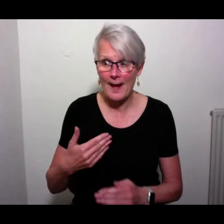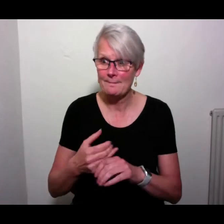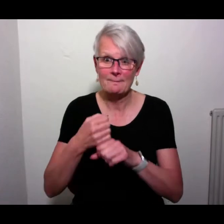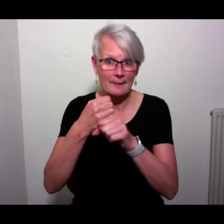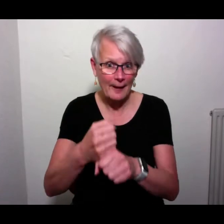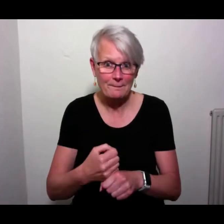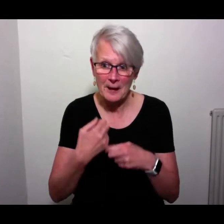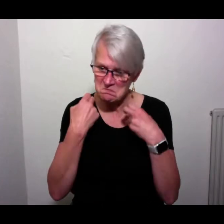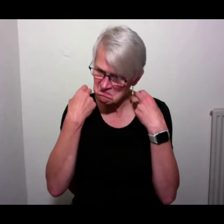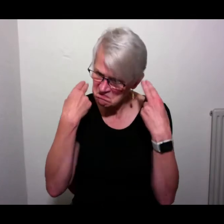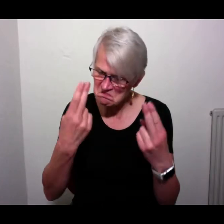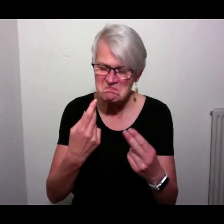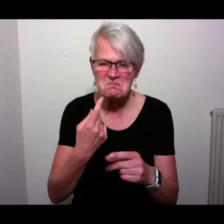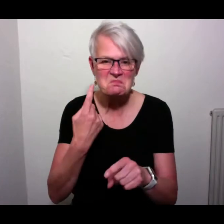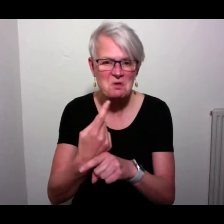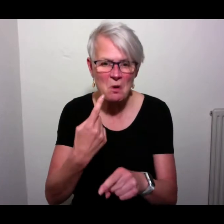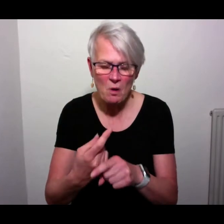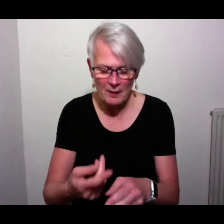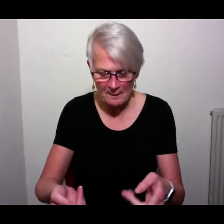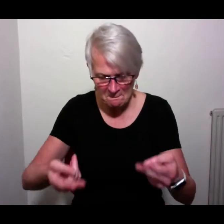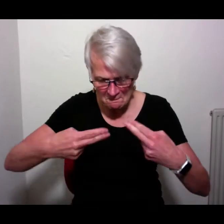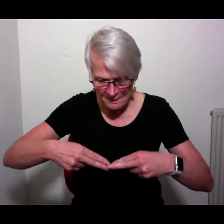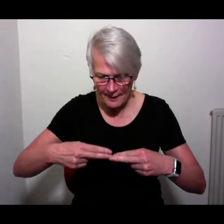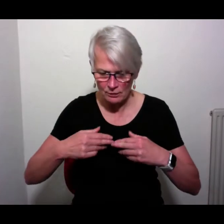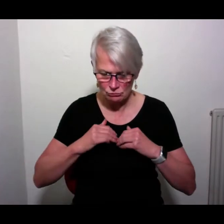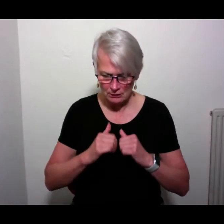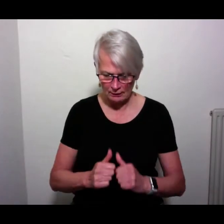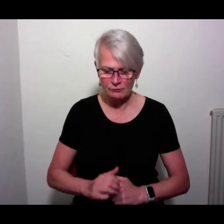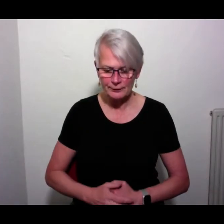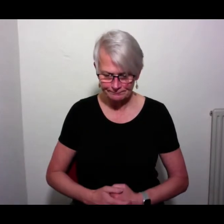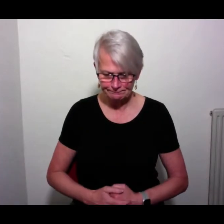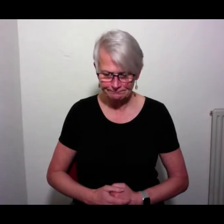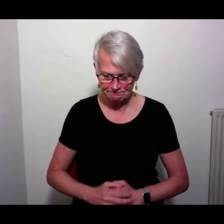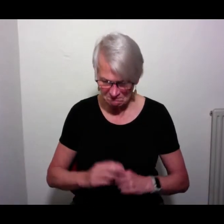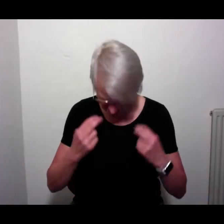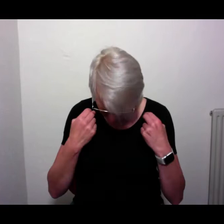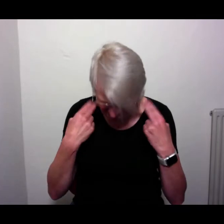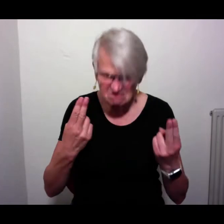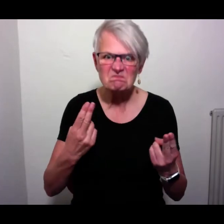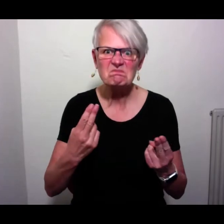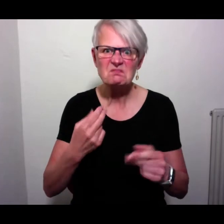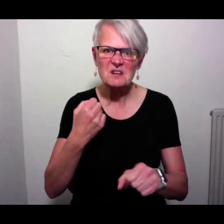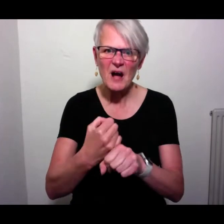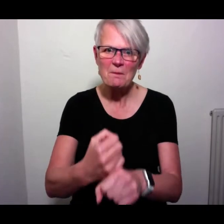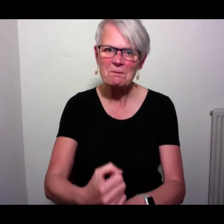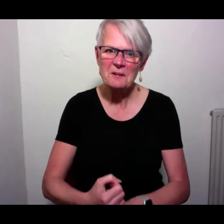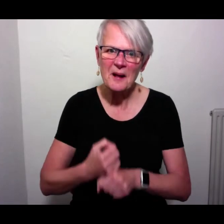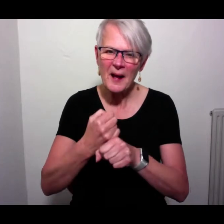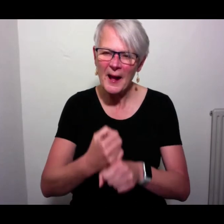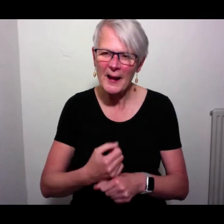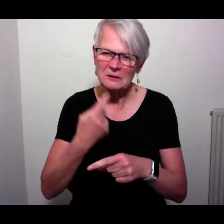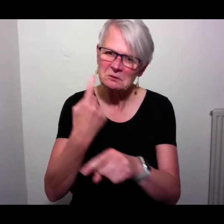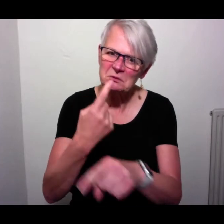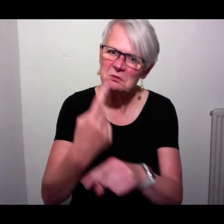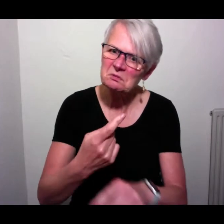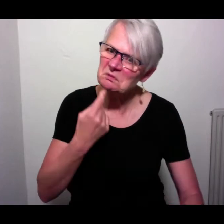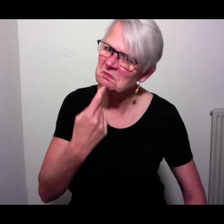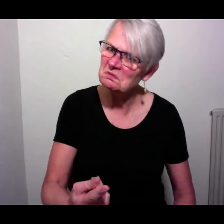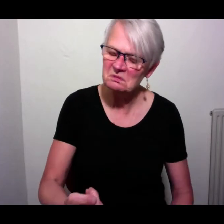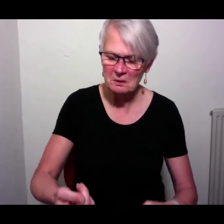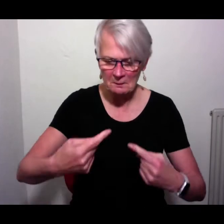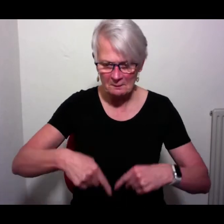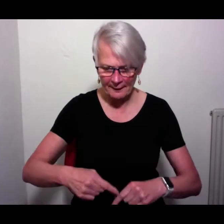lifetime of campaigning, speaking out, retreating, recovering. Campaigning, speaking out,